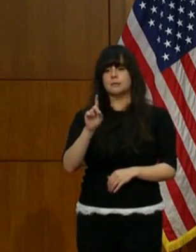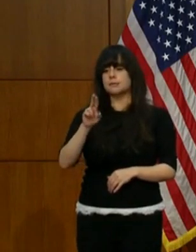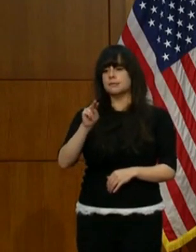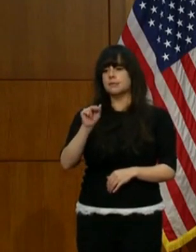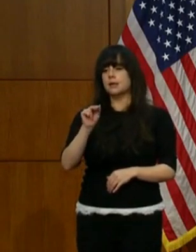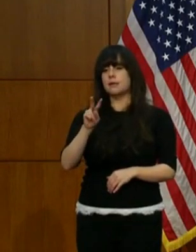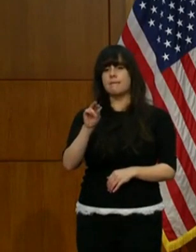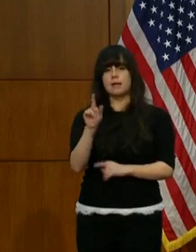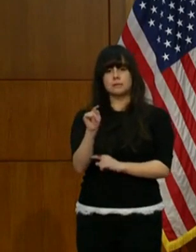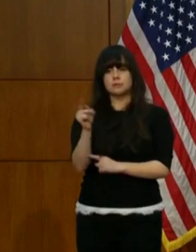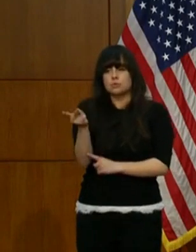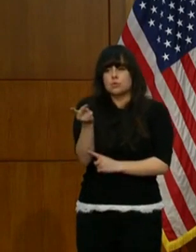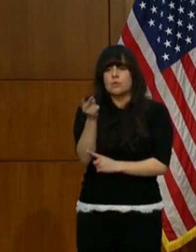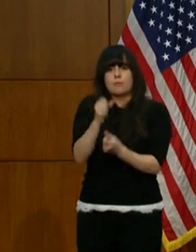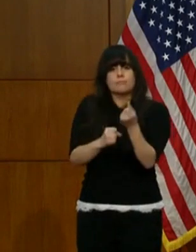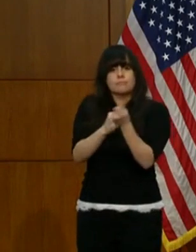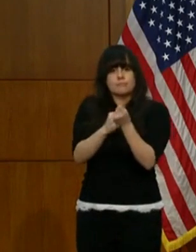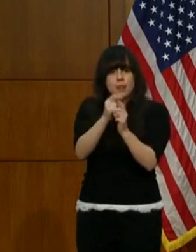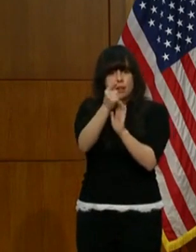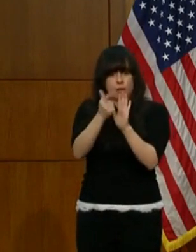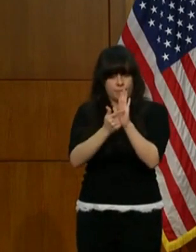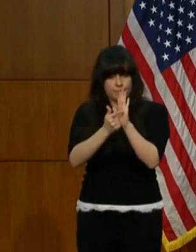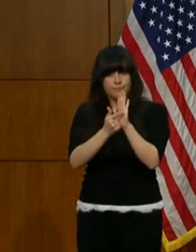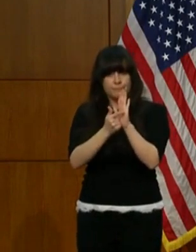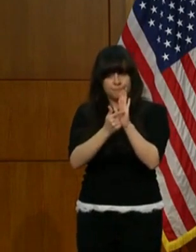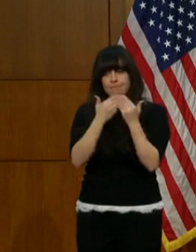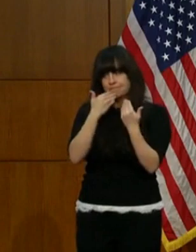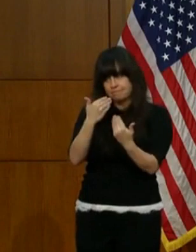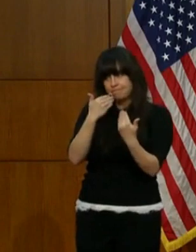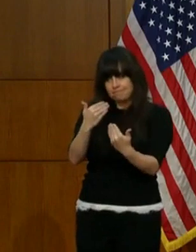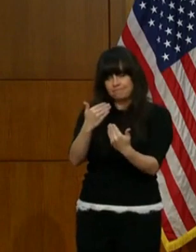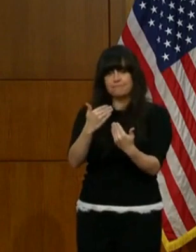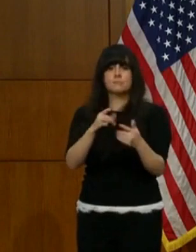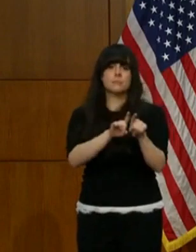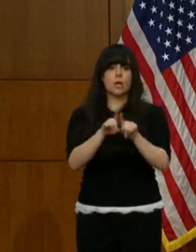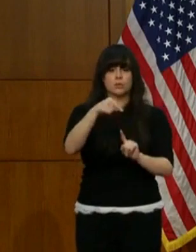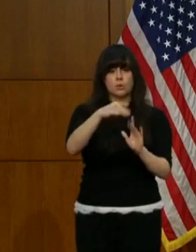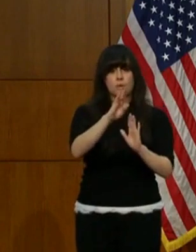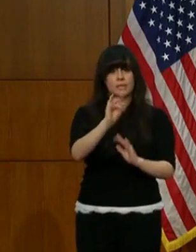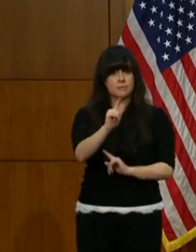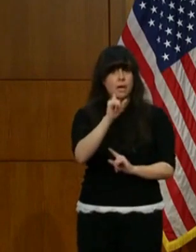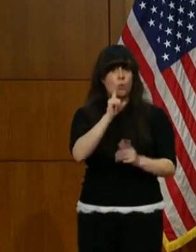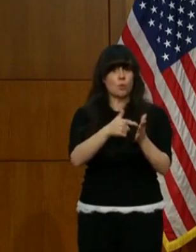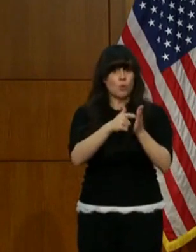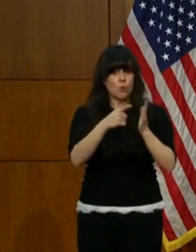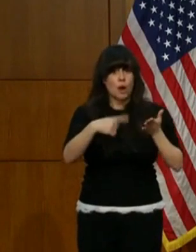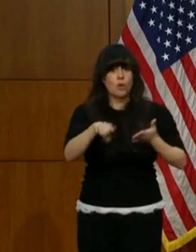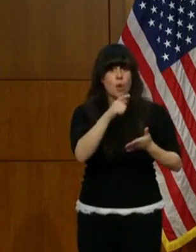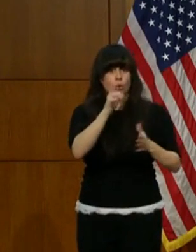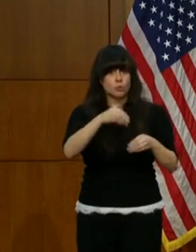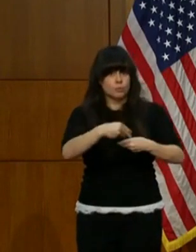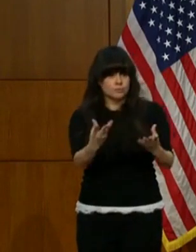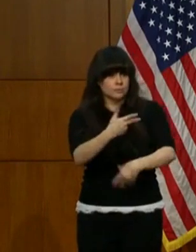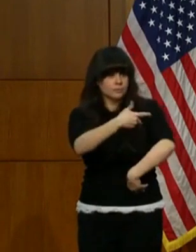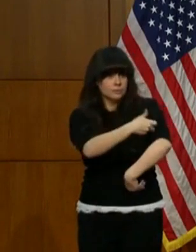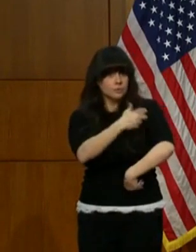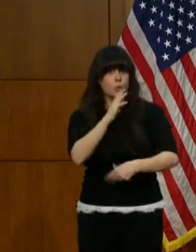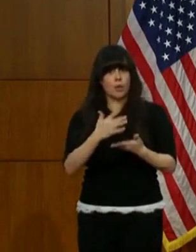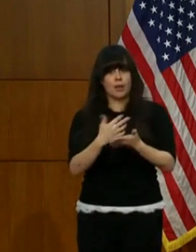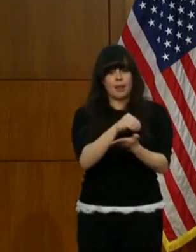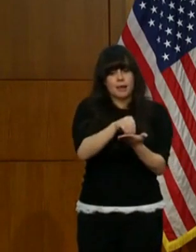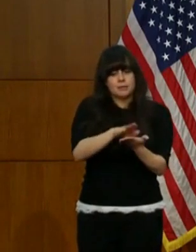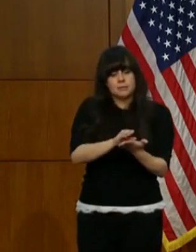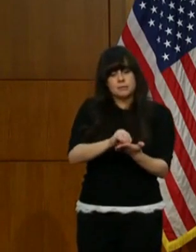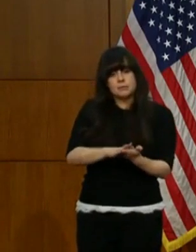The bill also requires vaccinators to collect race and ethnicity data, which will help us fill